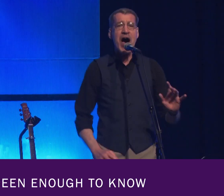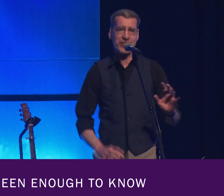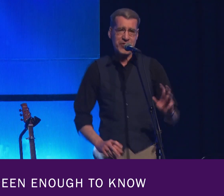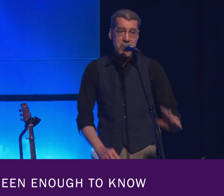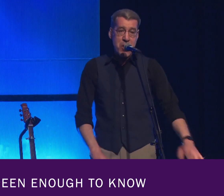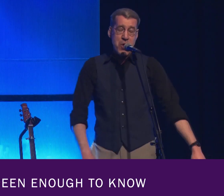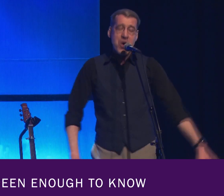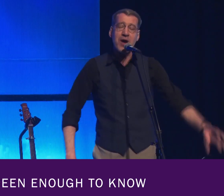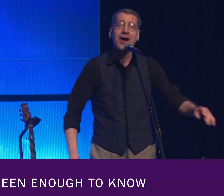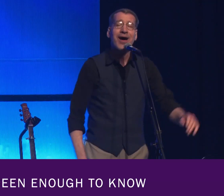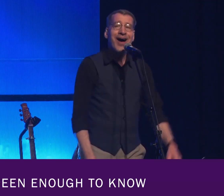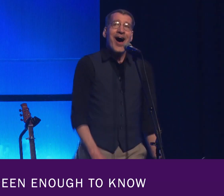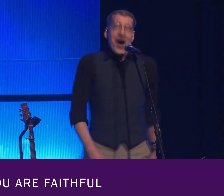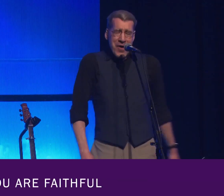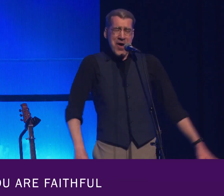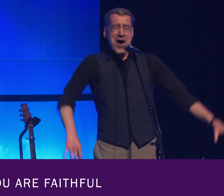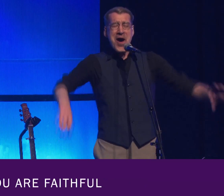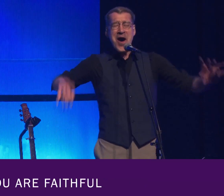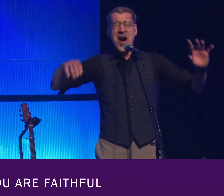seen enough to know.